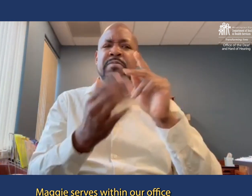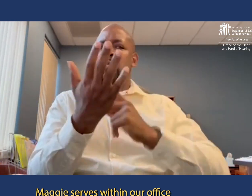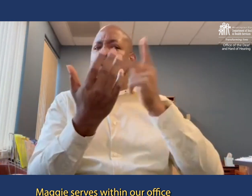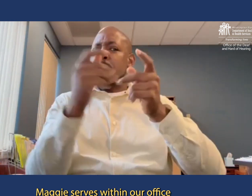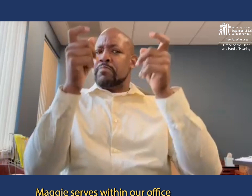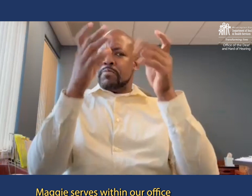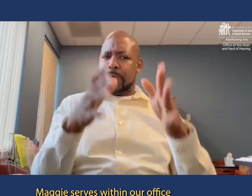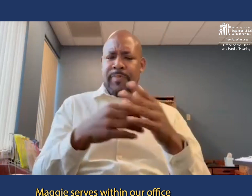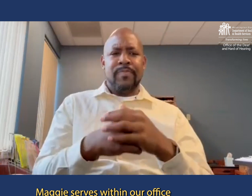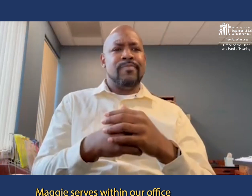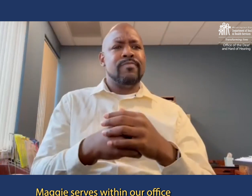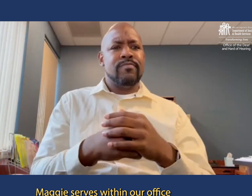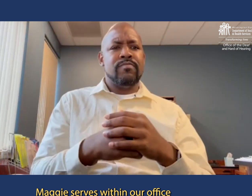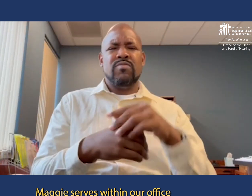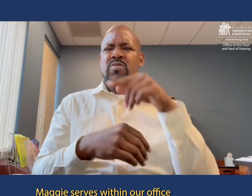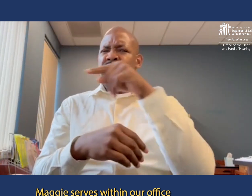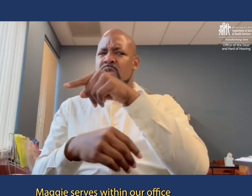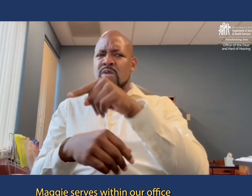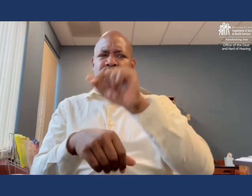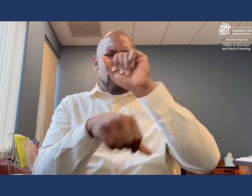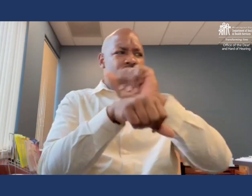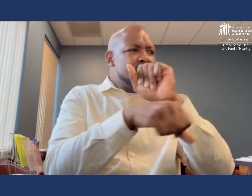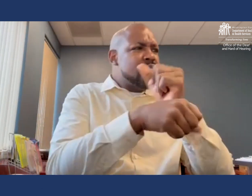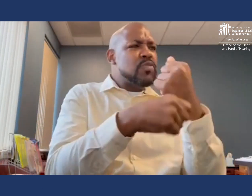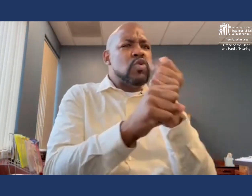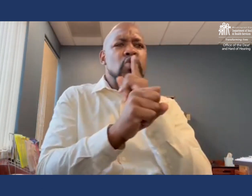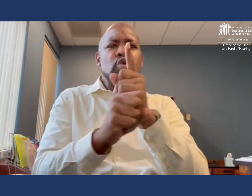as the Hard of Hearing Consultation and Resource Program Manager.